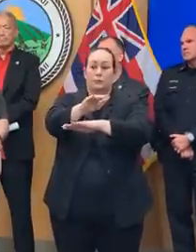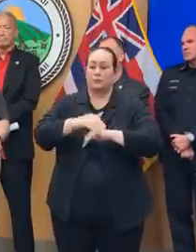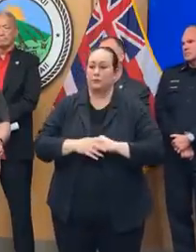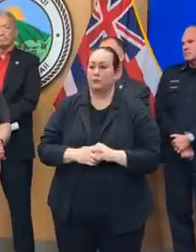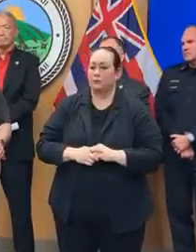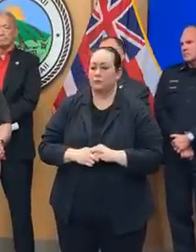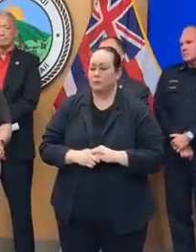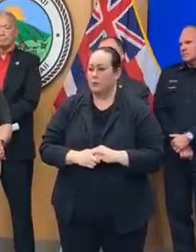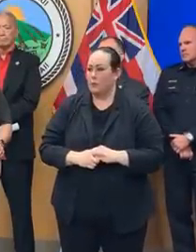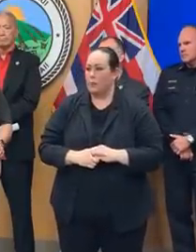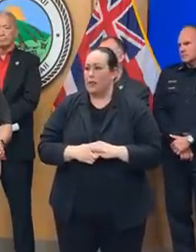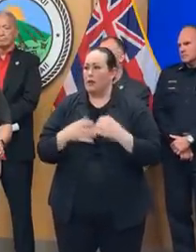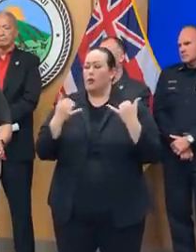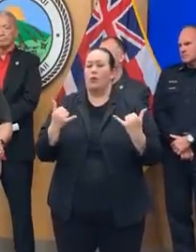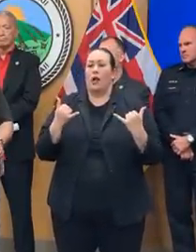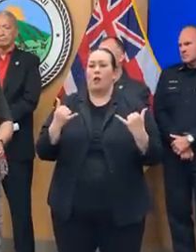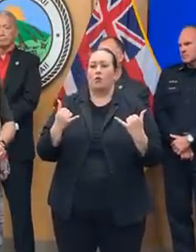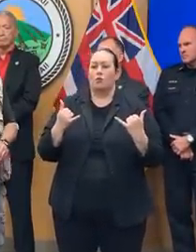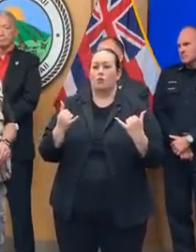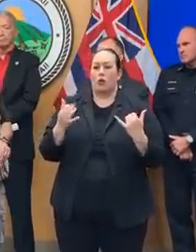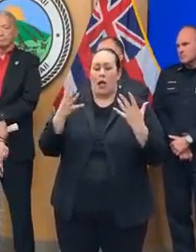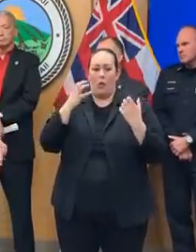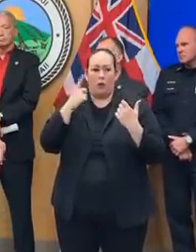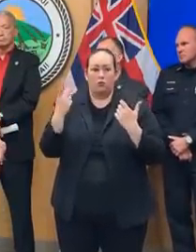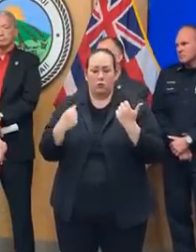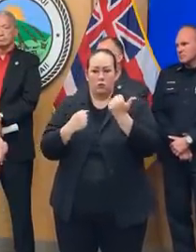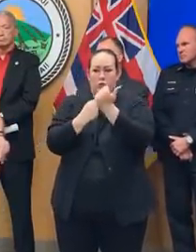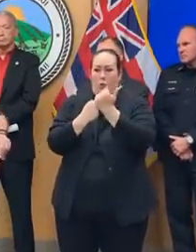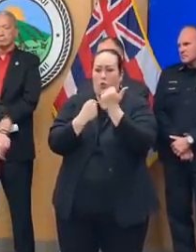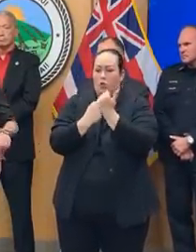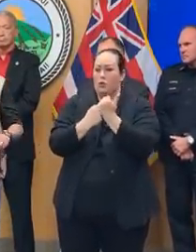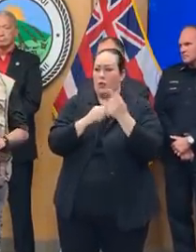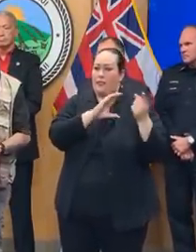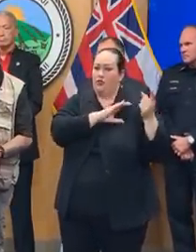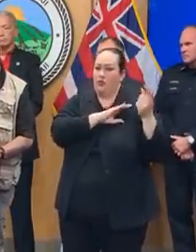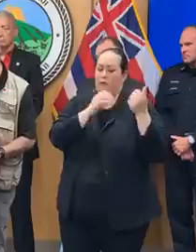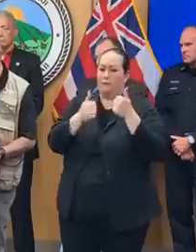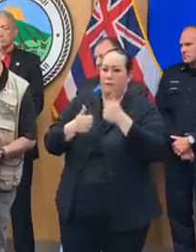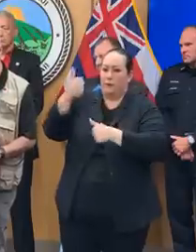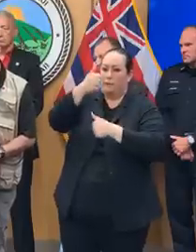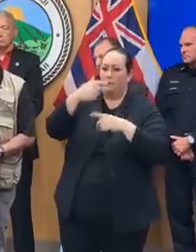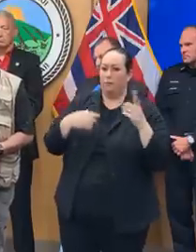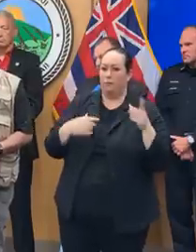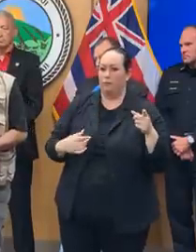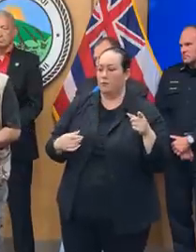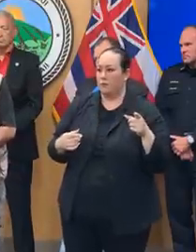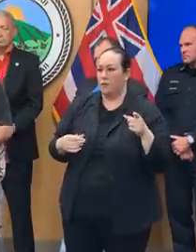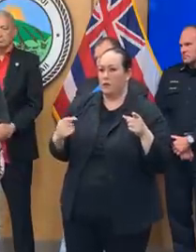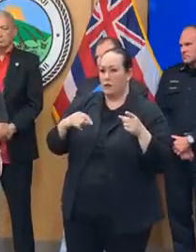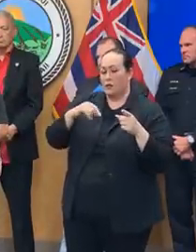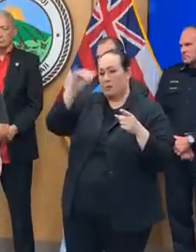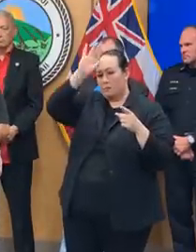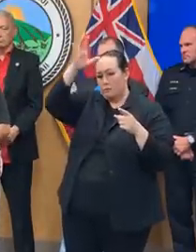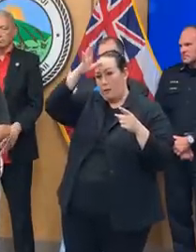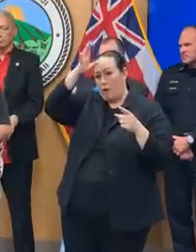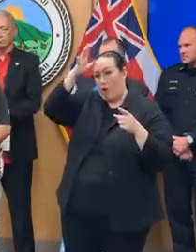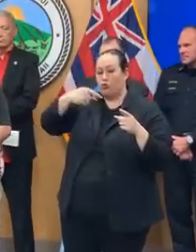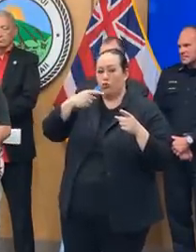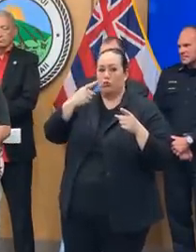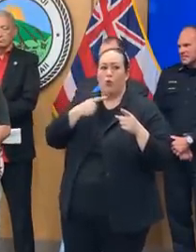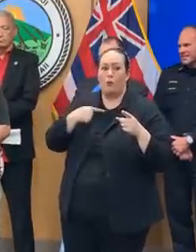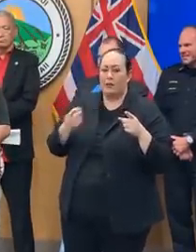I want to take a moment to just endorse what Chief Pelletier said. My father once said to me, he said, "Son, don't get good at a lousy job." And then I went and